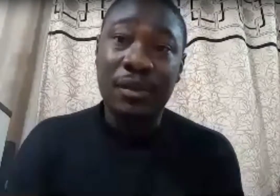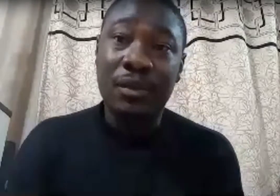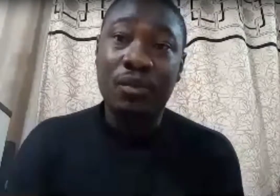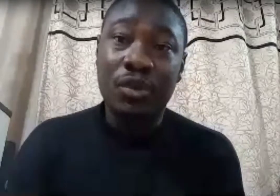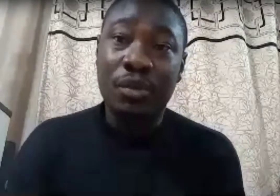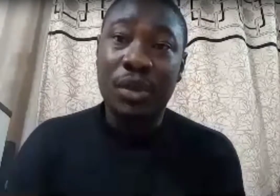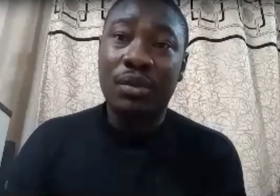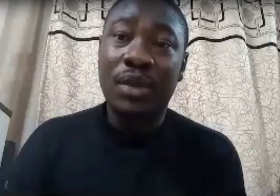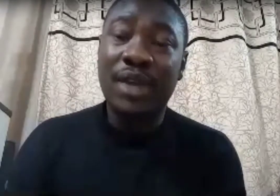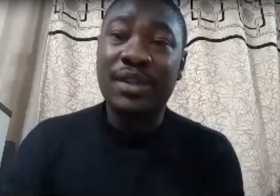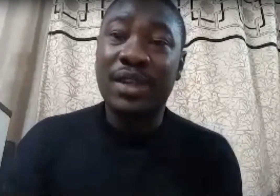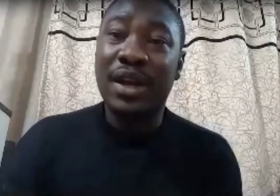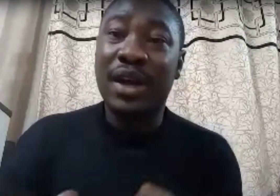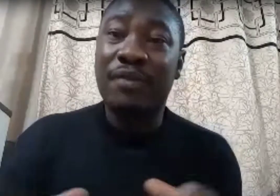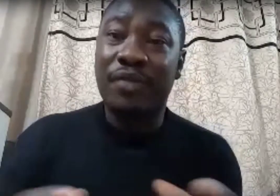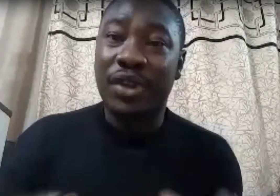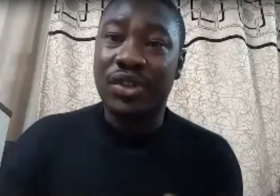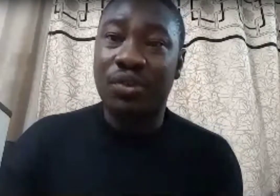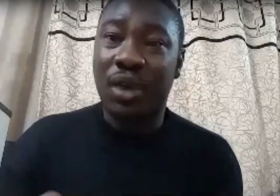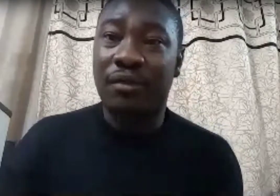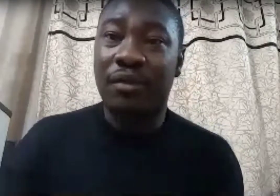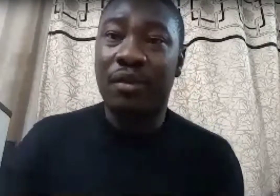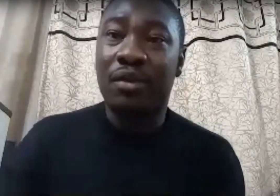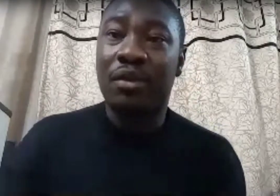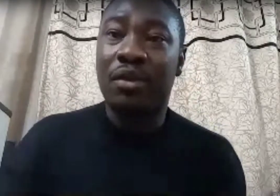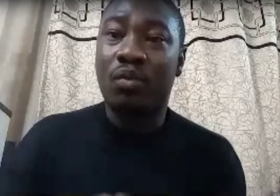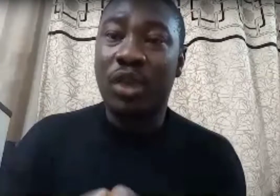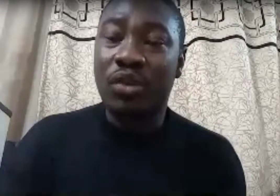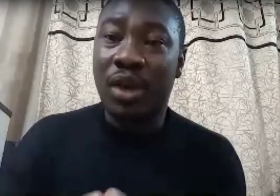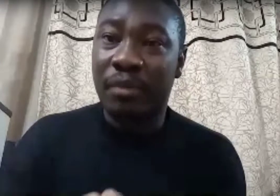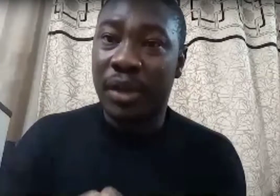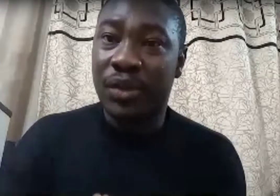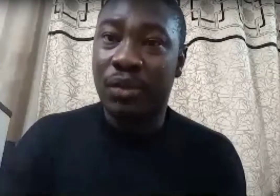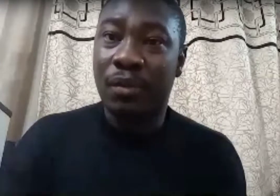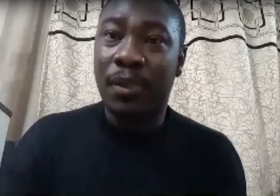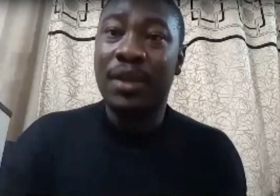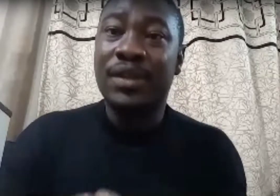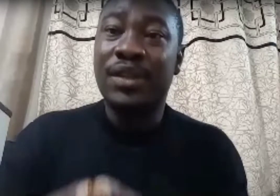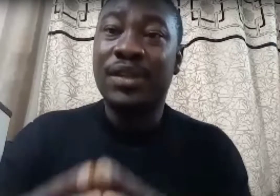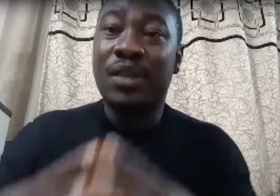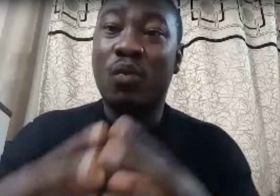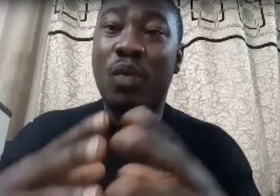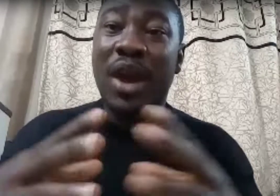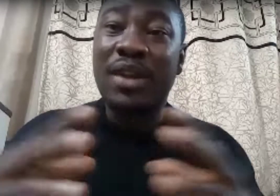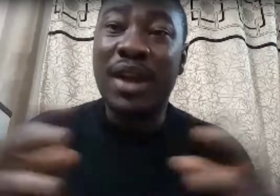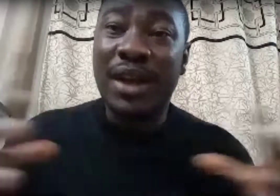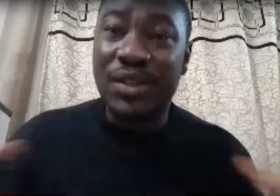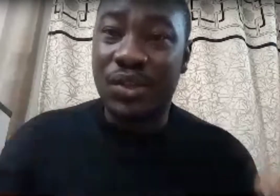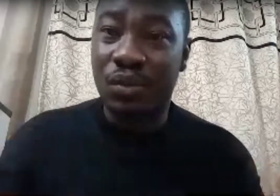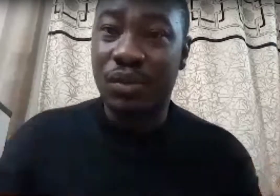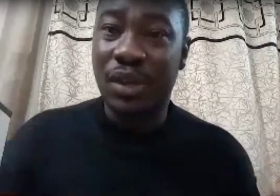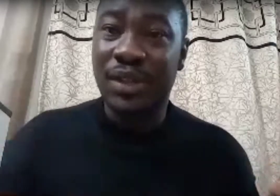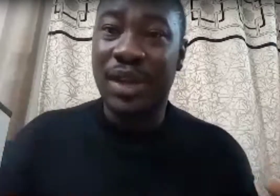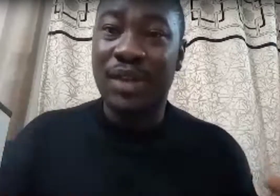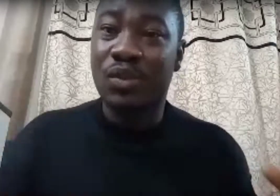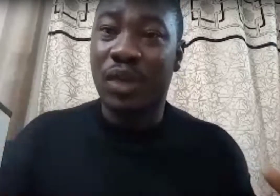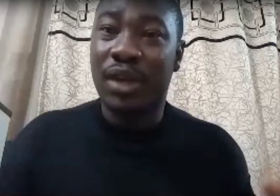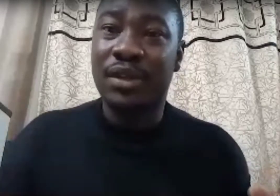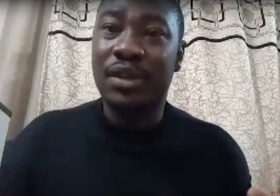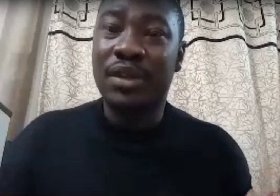a wide latitude that has no end. He can teach you anything at any time. So is that not exciting? Please